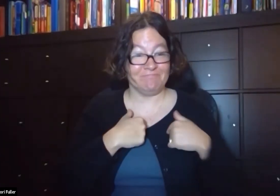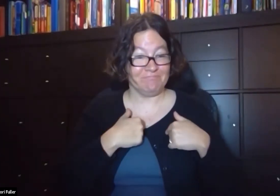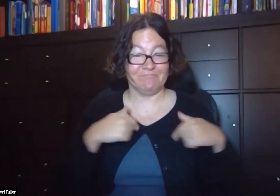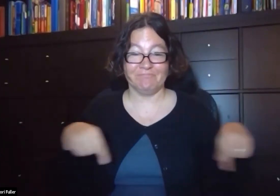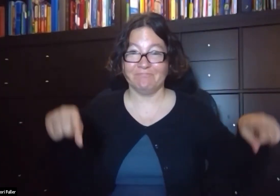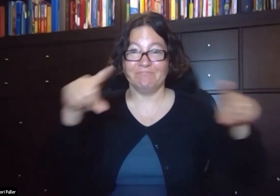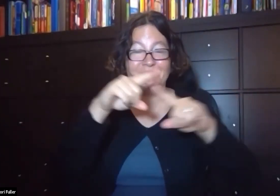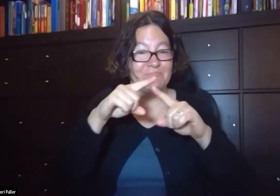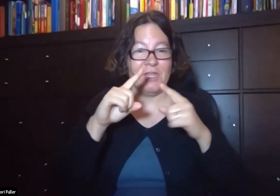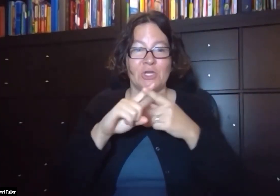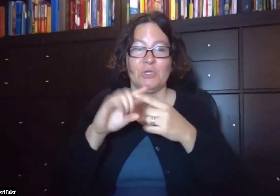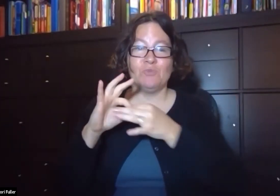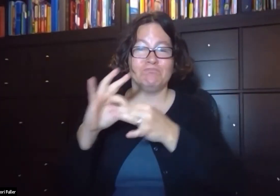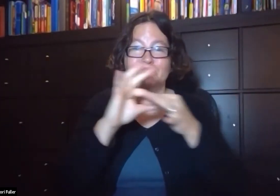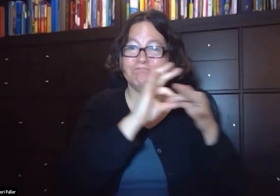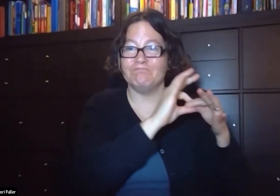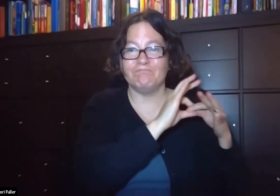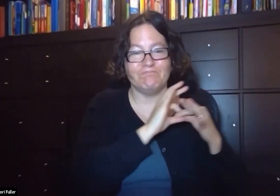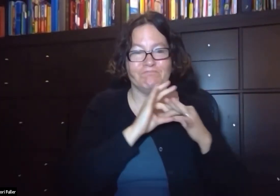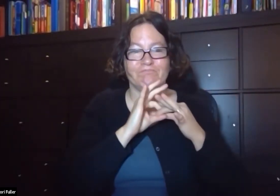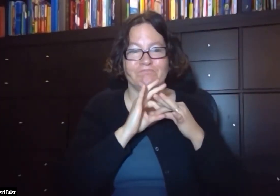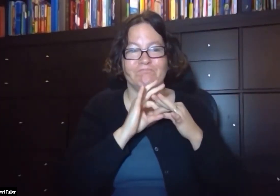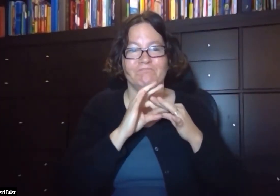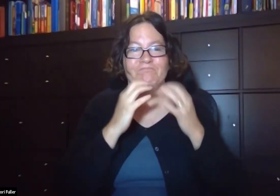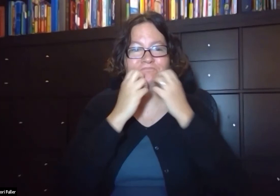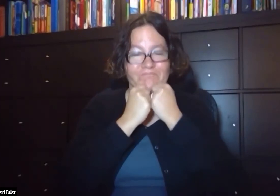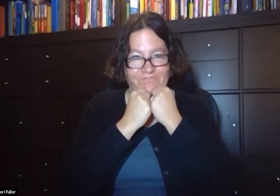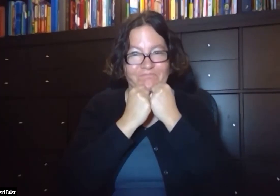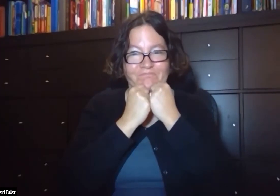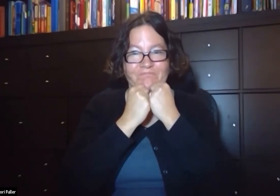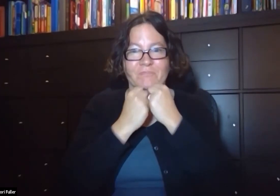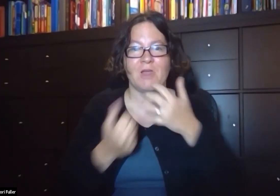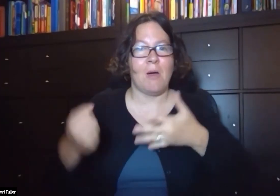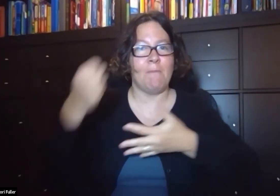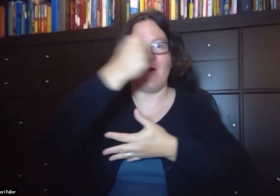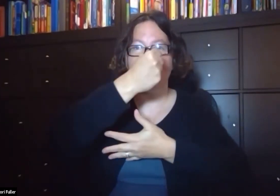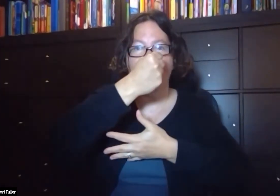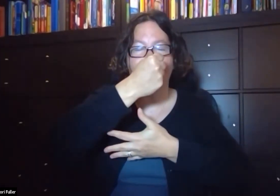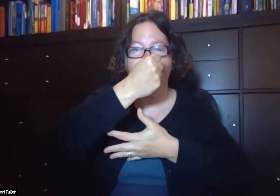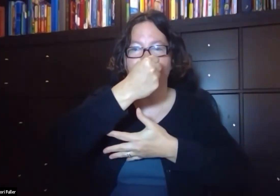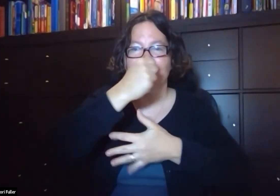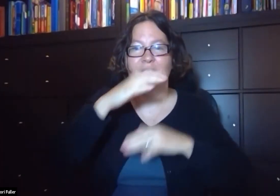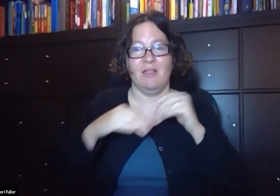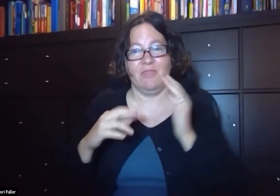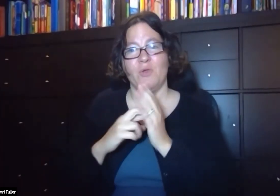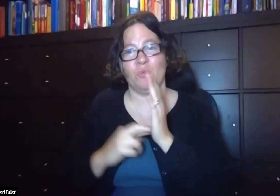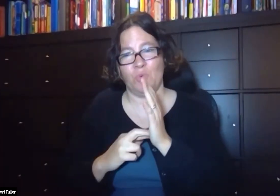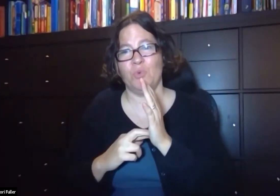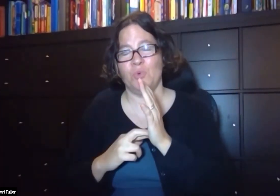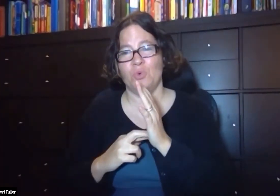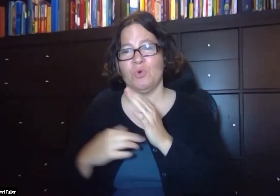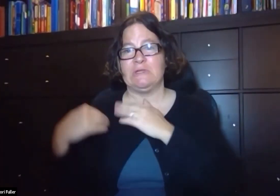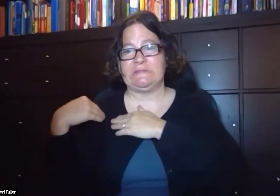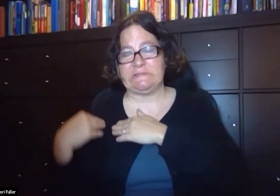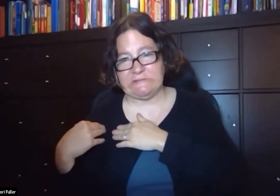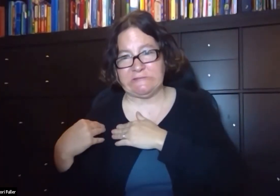you and God bless you. And I pray that we will all stay connected and to think